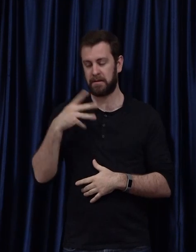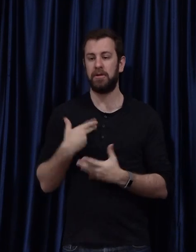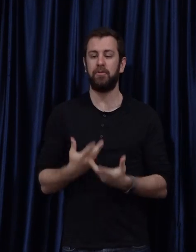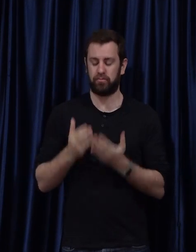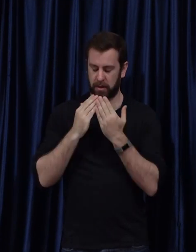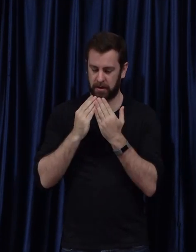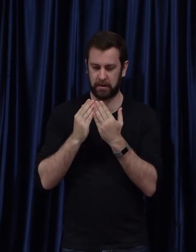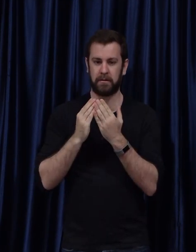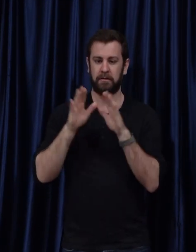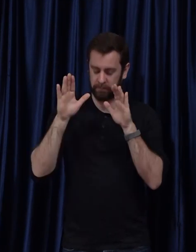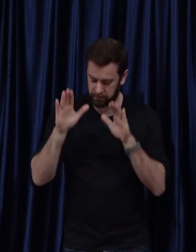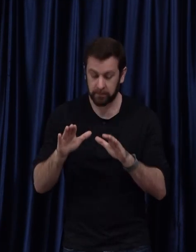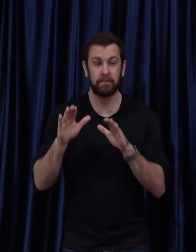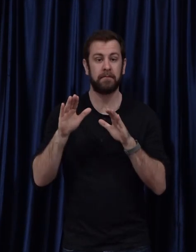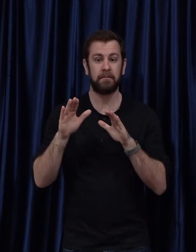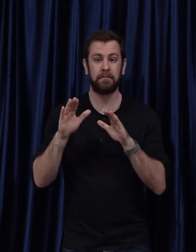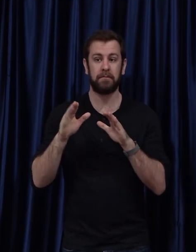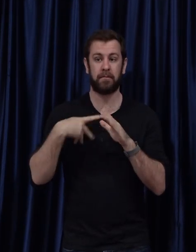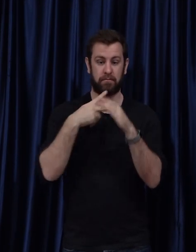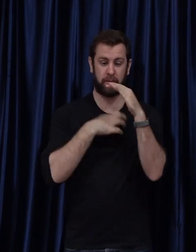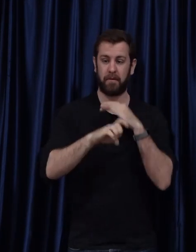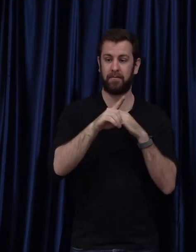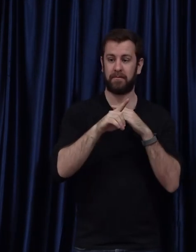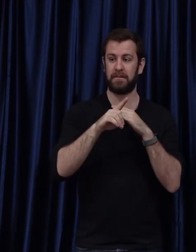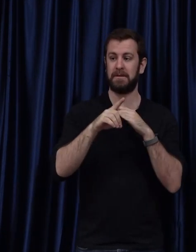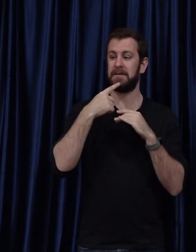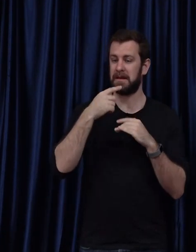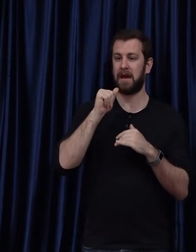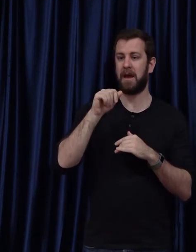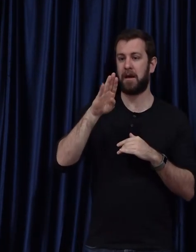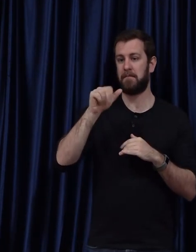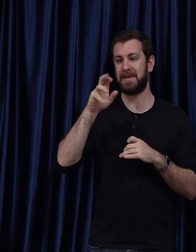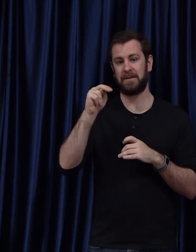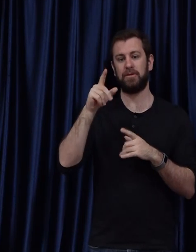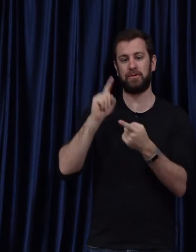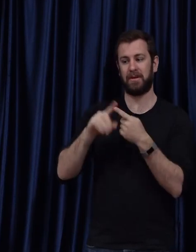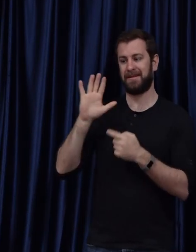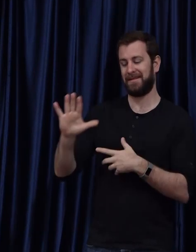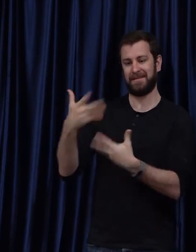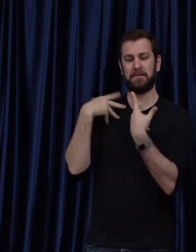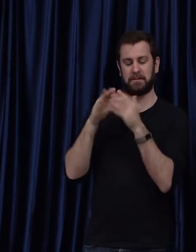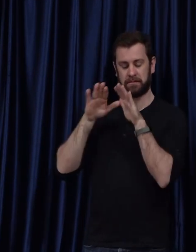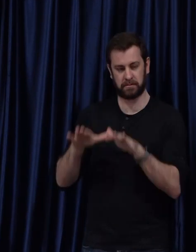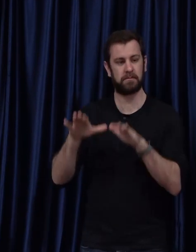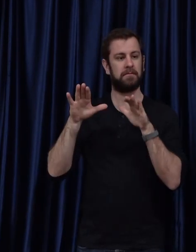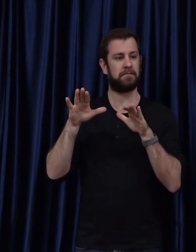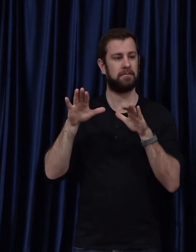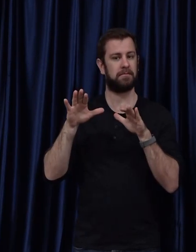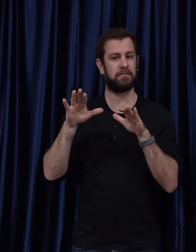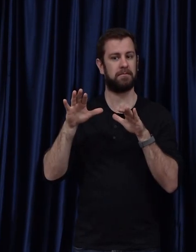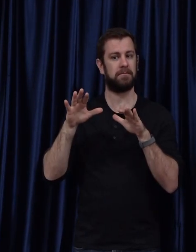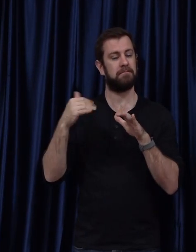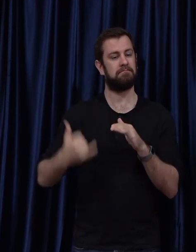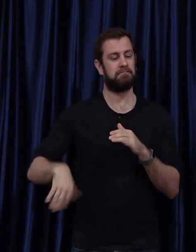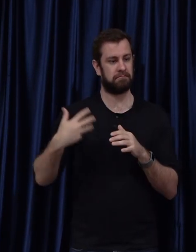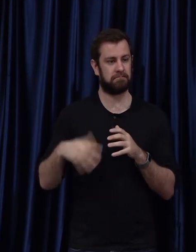supplicating, the Prophet of Allah is saying Ameen to his supplication. Abu Bakr and Umar are standing